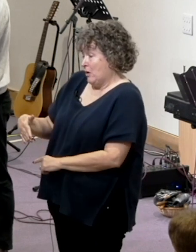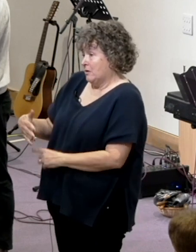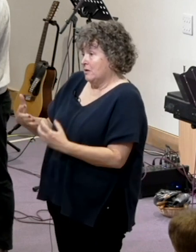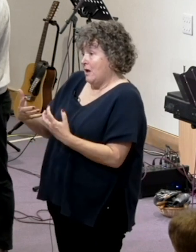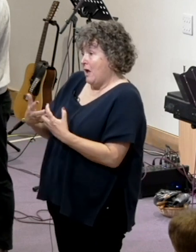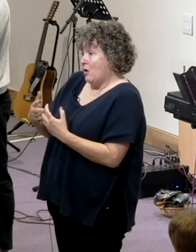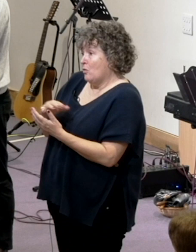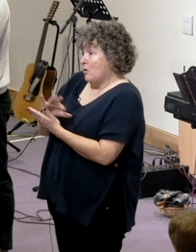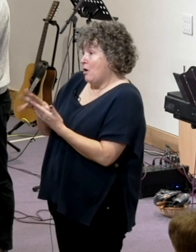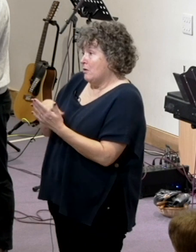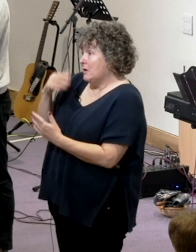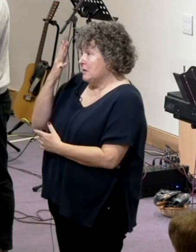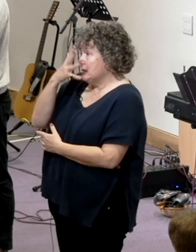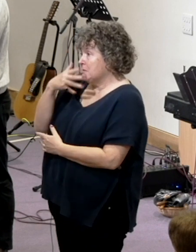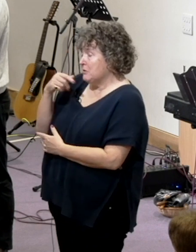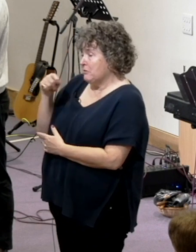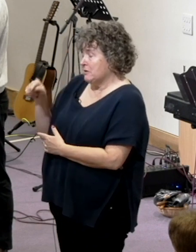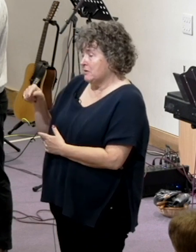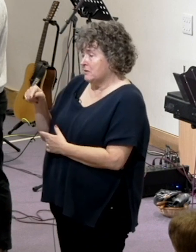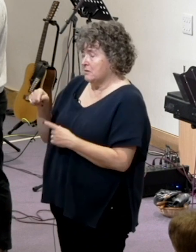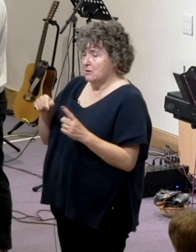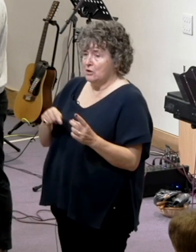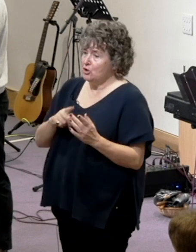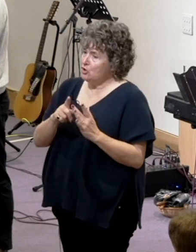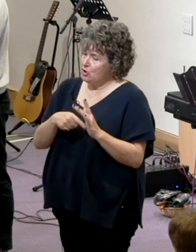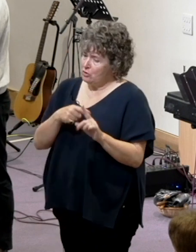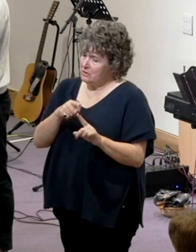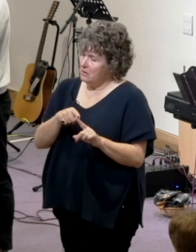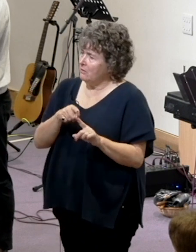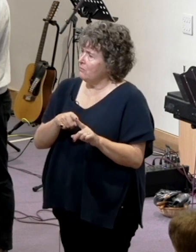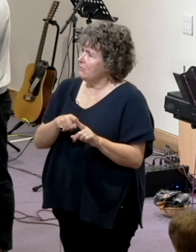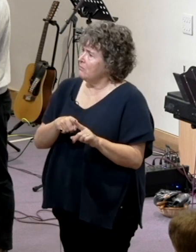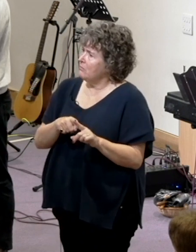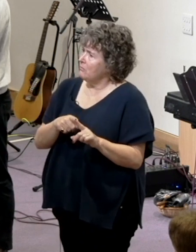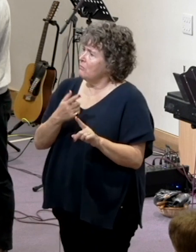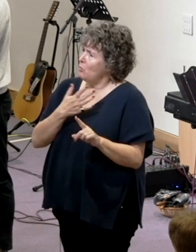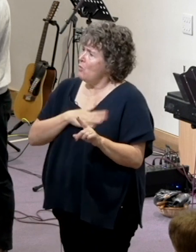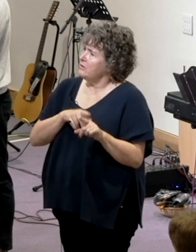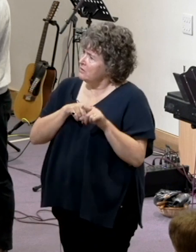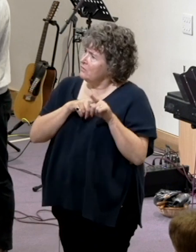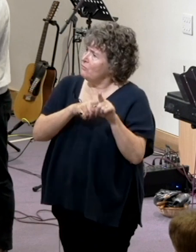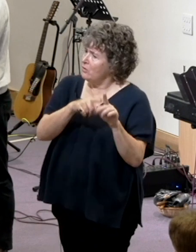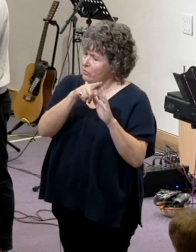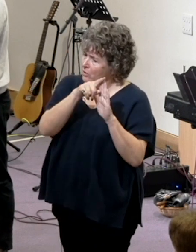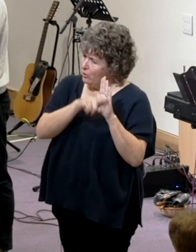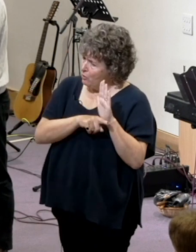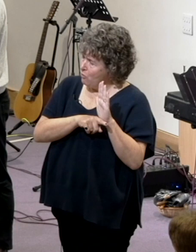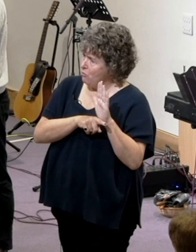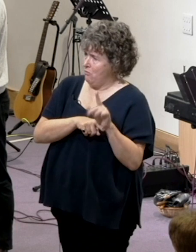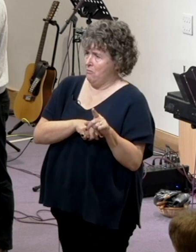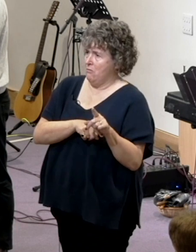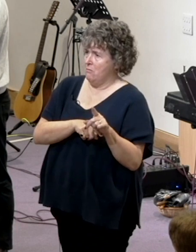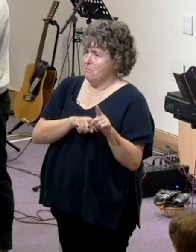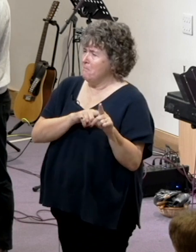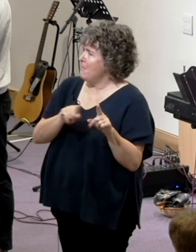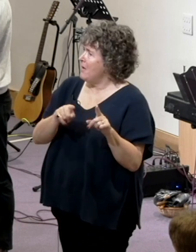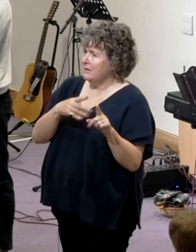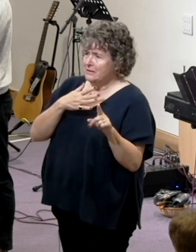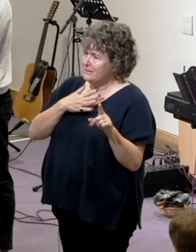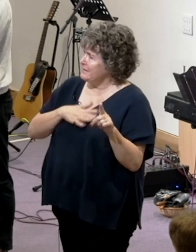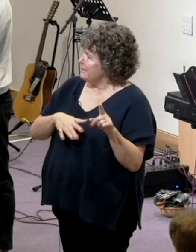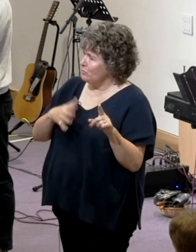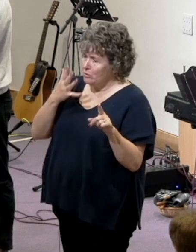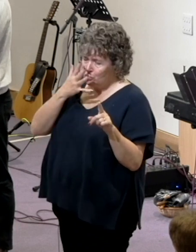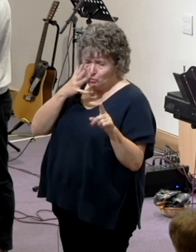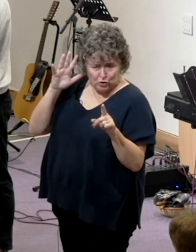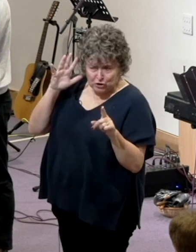Spirit. Because Joseph, her husband, was faithful to the law, and yet did not want to expose